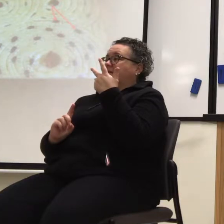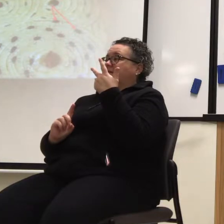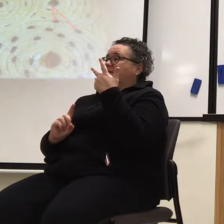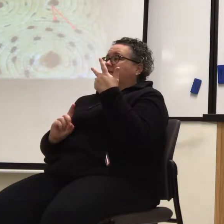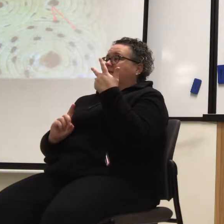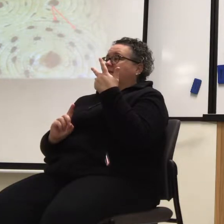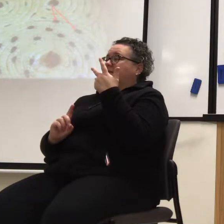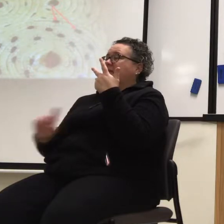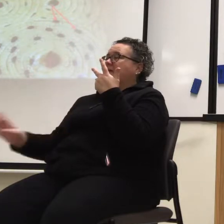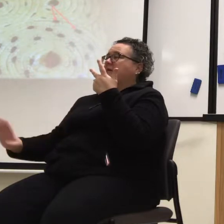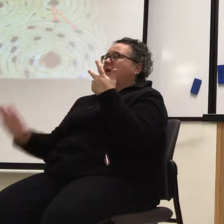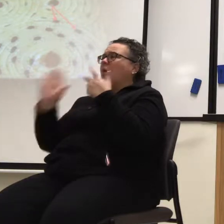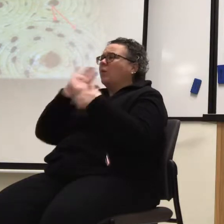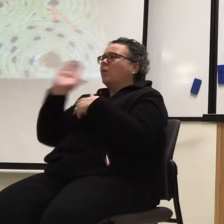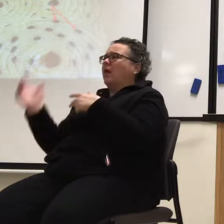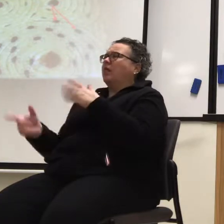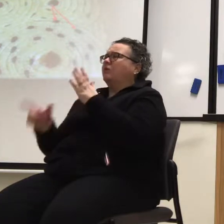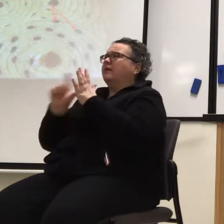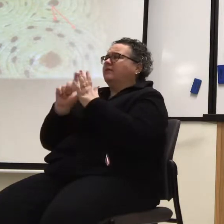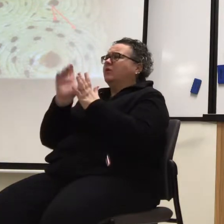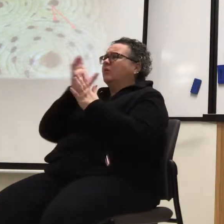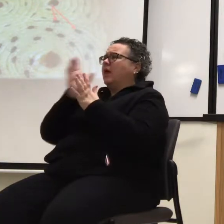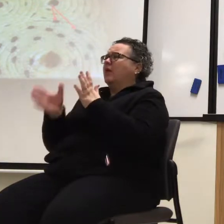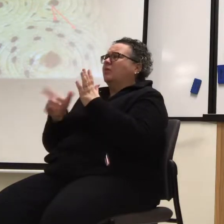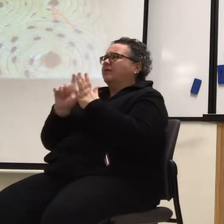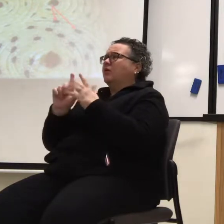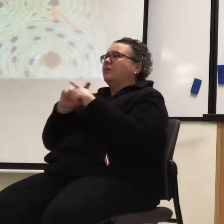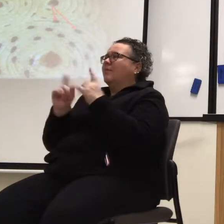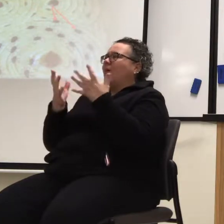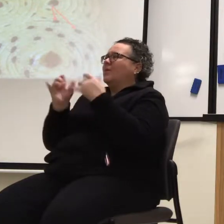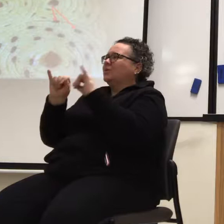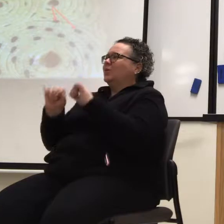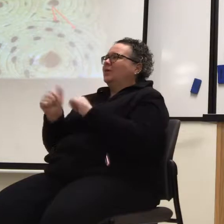I'll go back over them, but just kind of really quiz yourself for now.